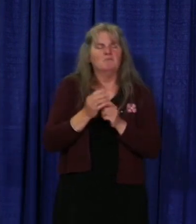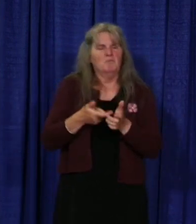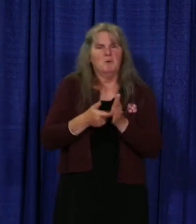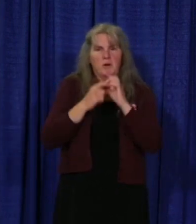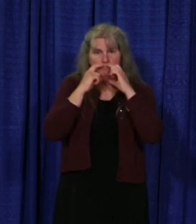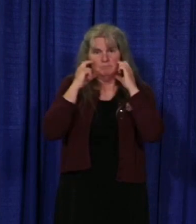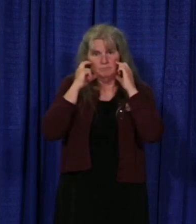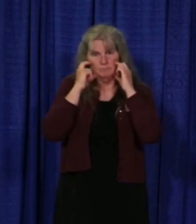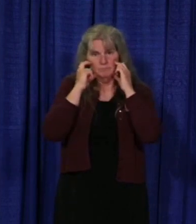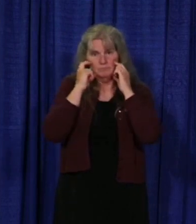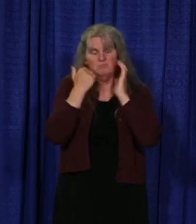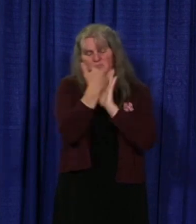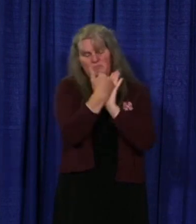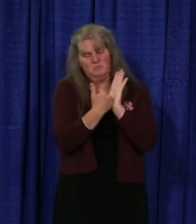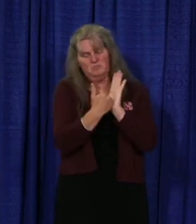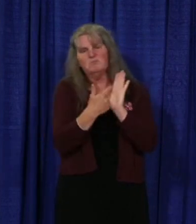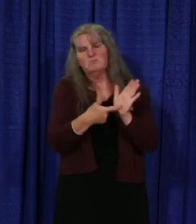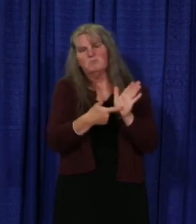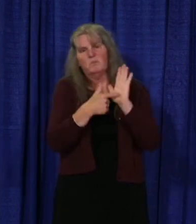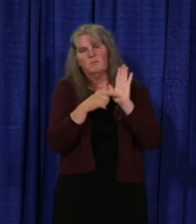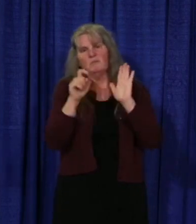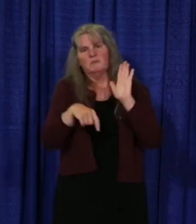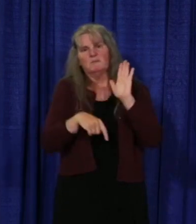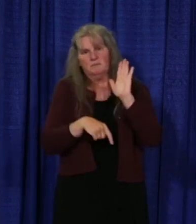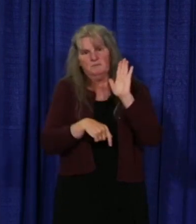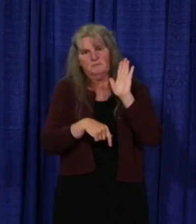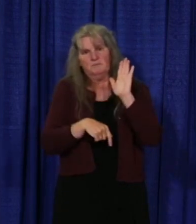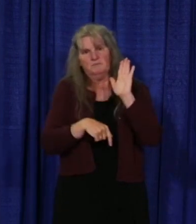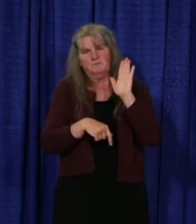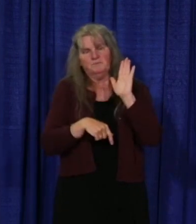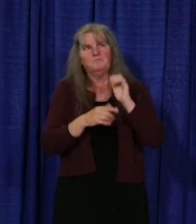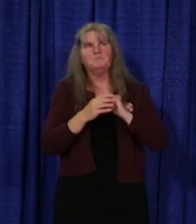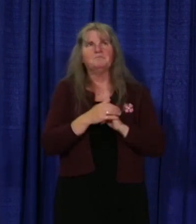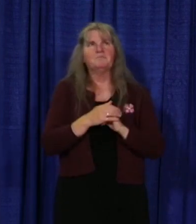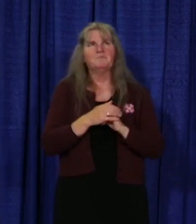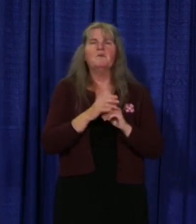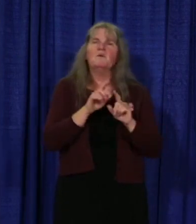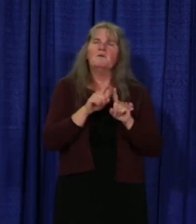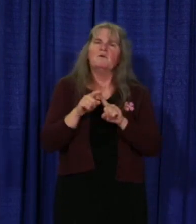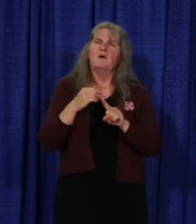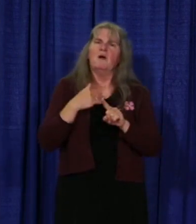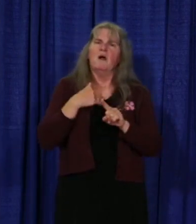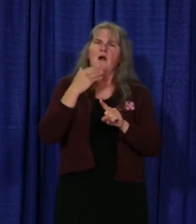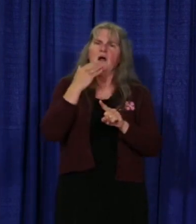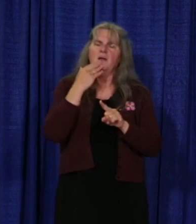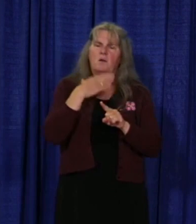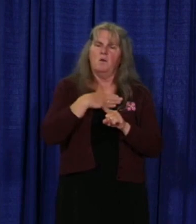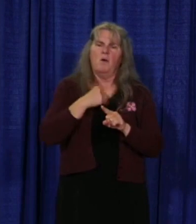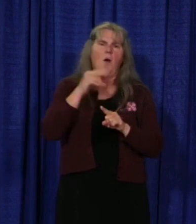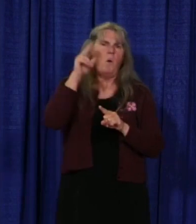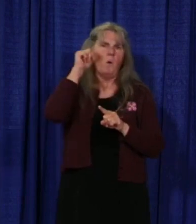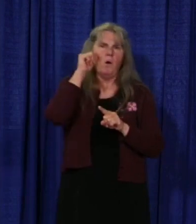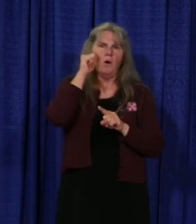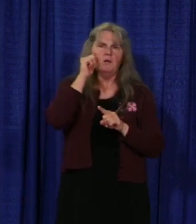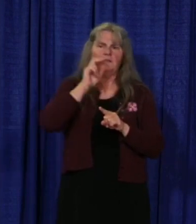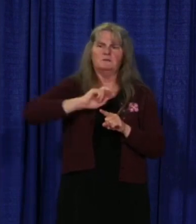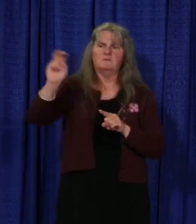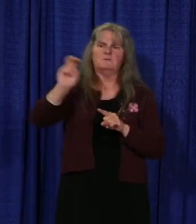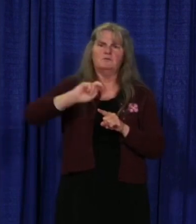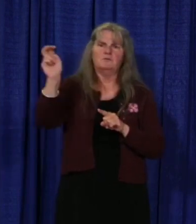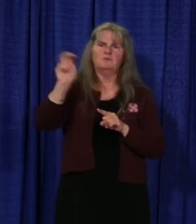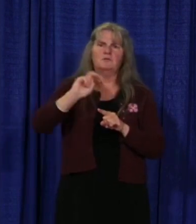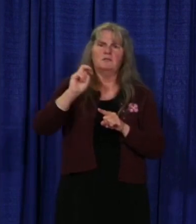We do say in our guidance that masks should be worn. I know that Whitehorse City Transit will